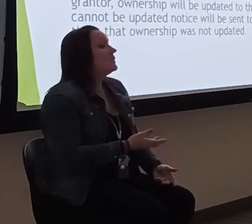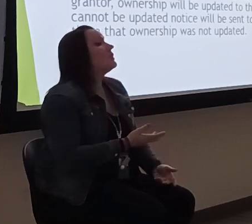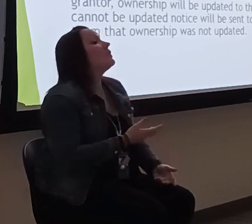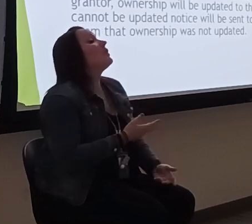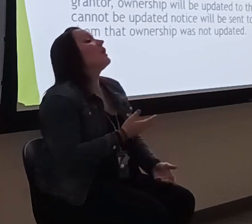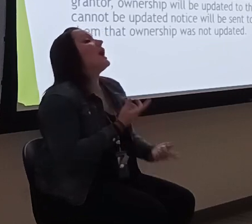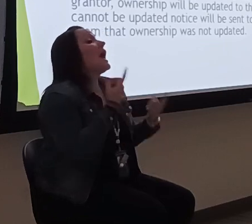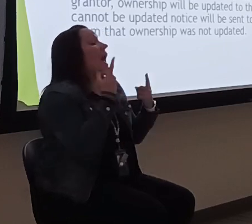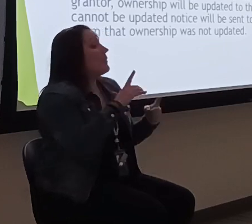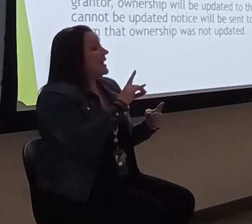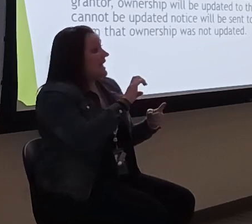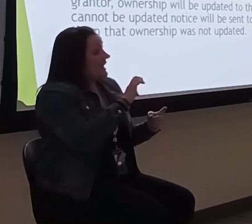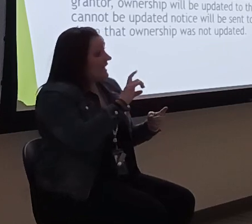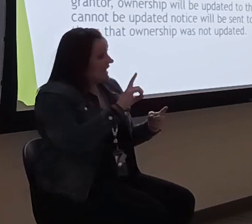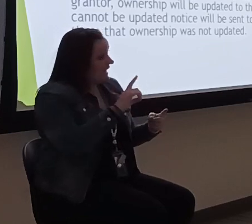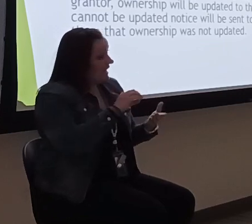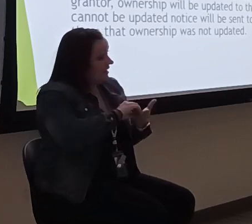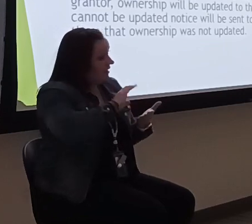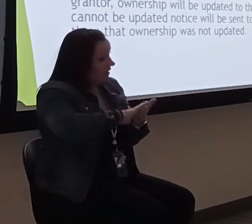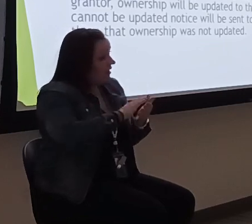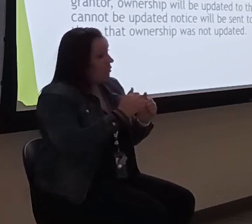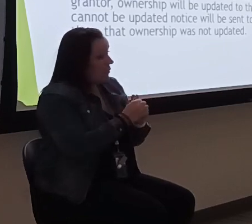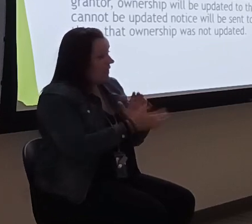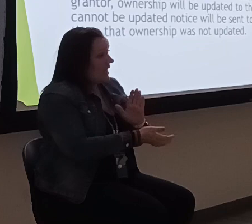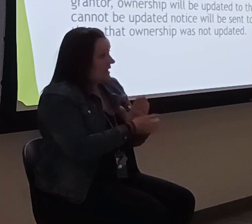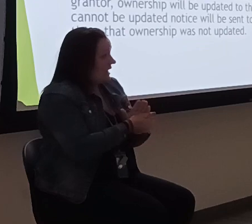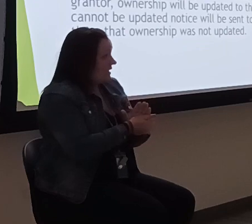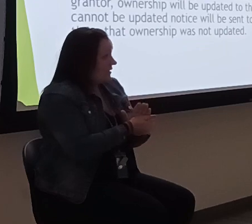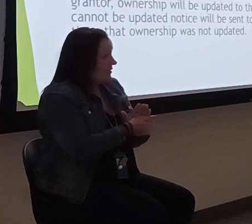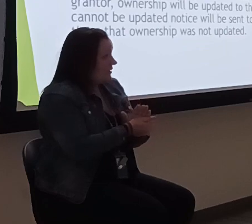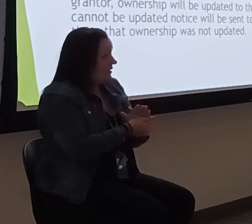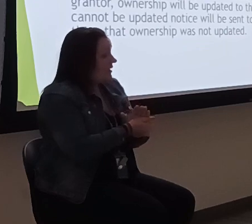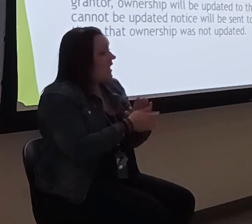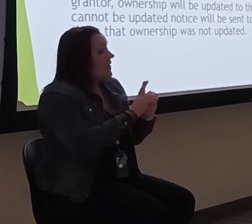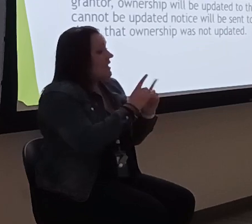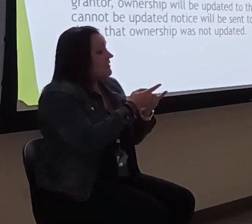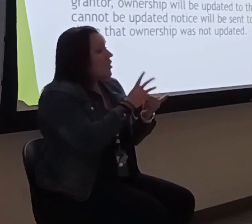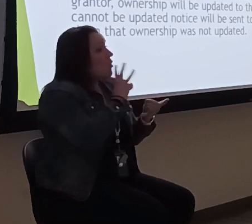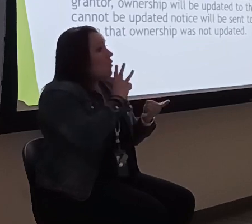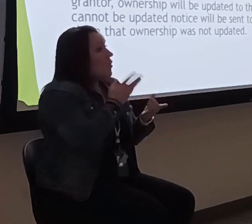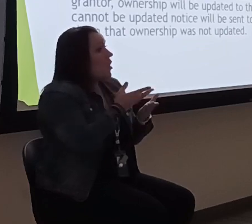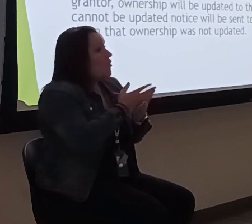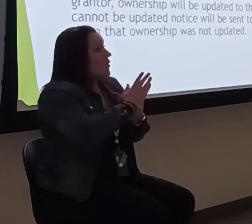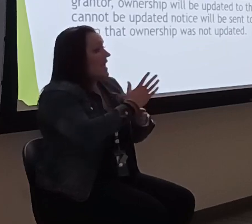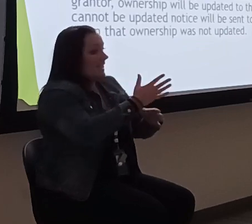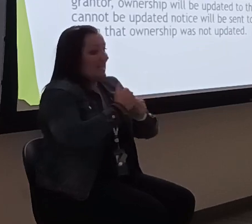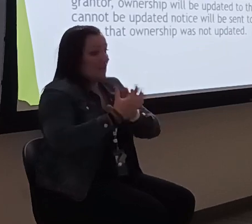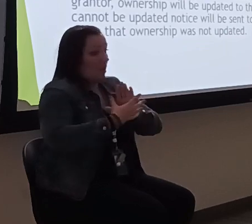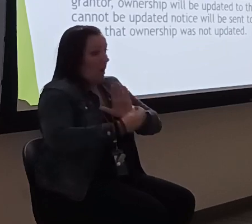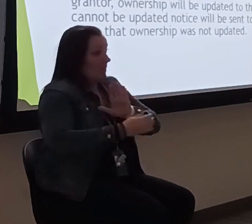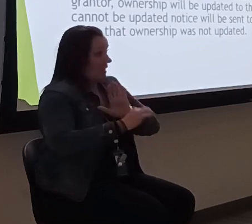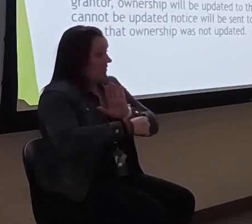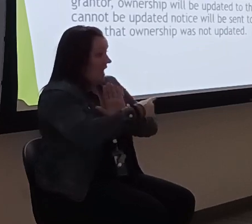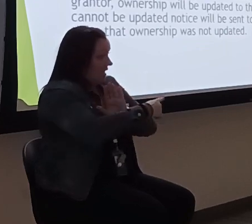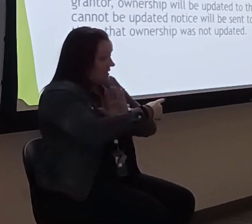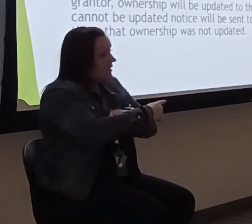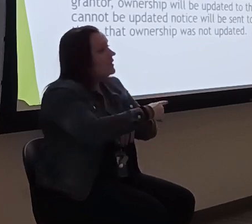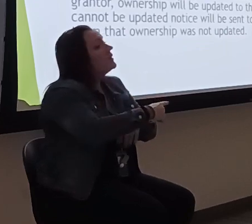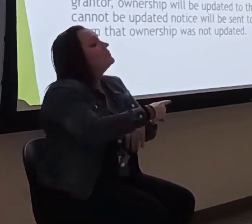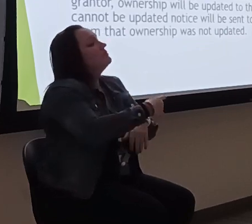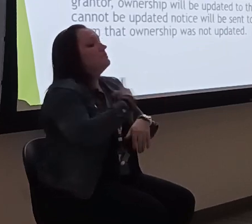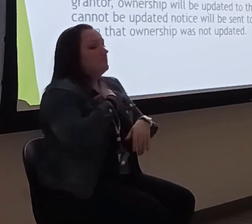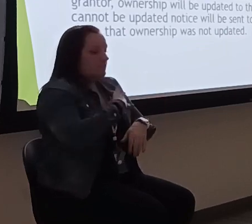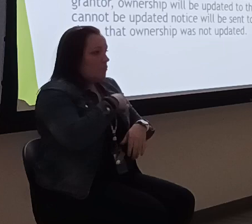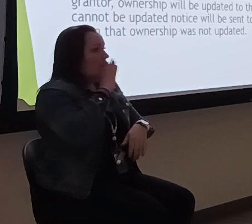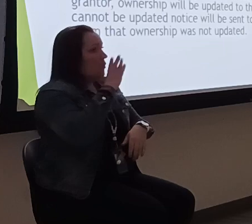a deed is recorded with an addendum, the Division of Water Rights gets a copy of that deed, and then we